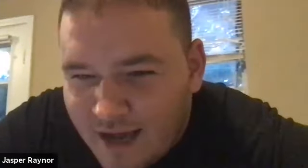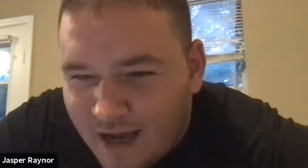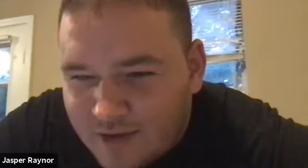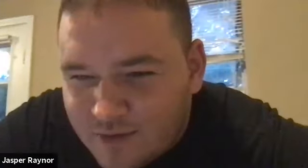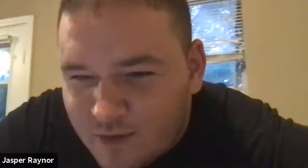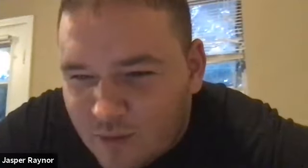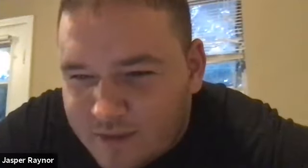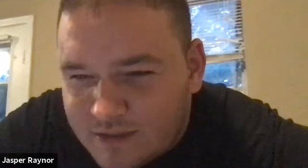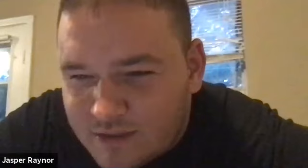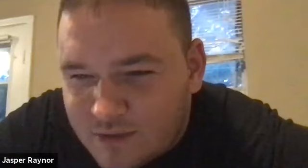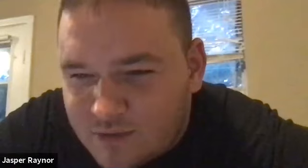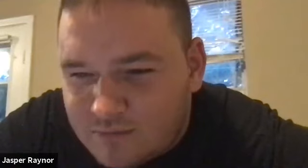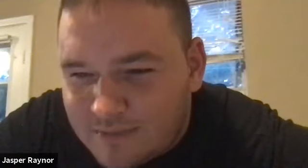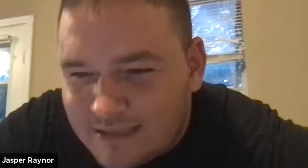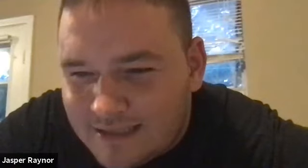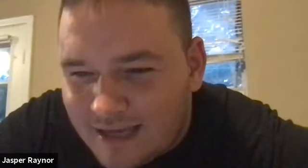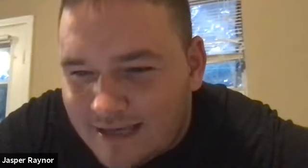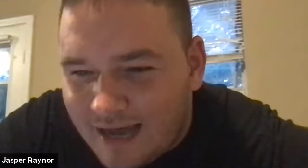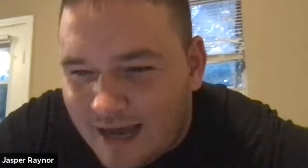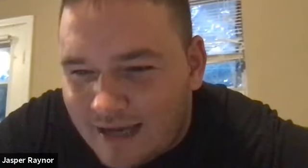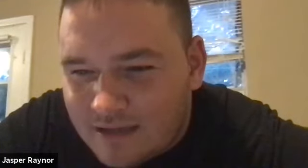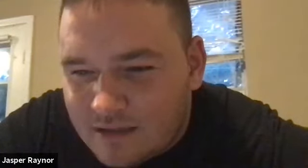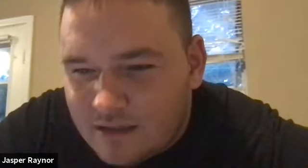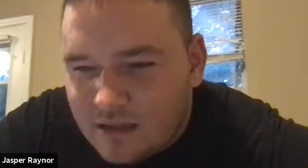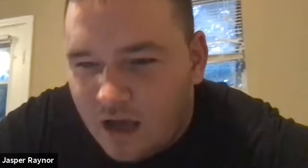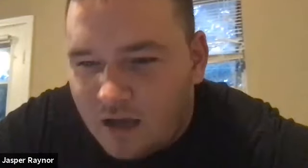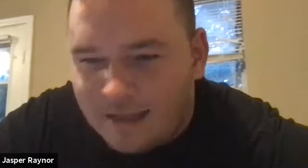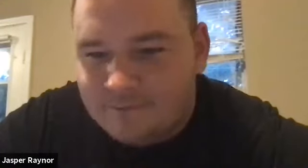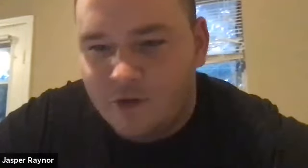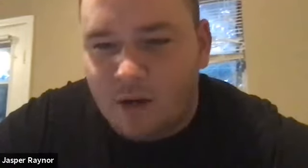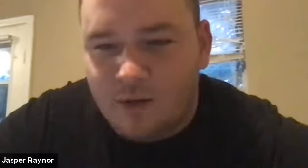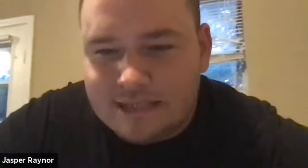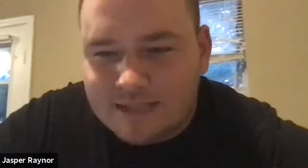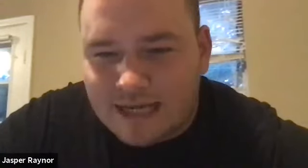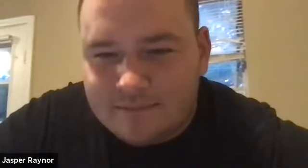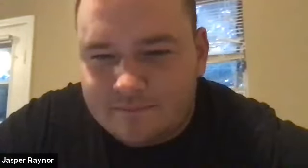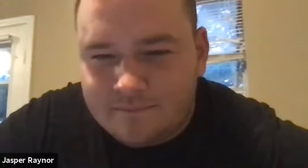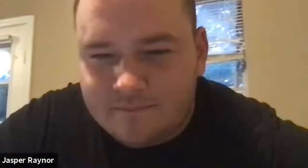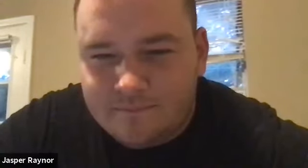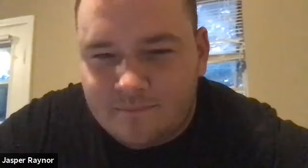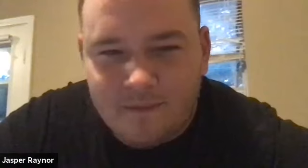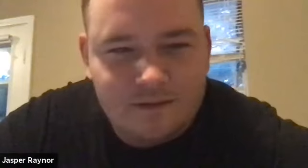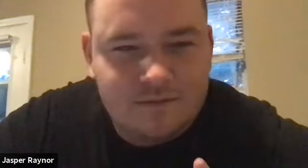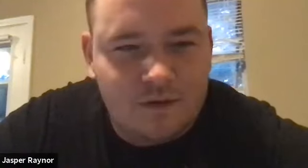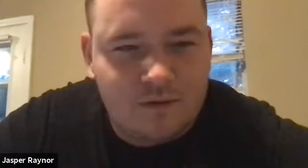How do you know when to use me and I? They're both the same time. So